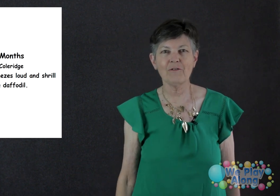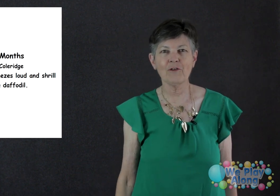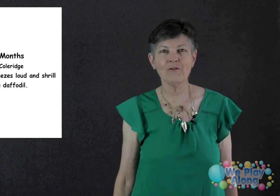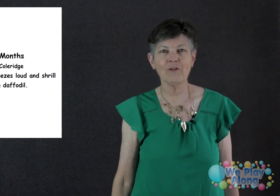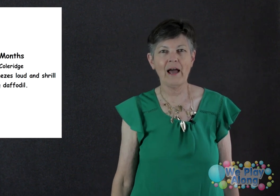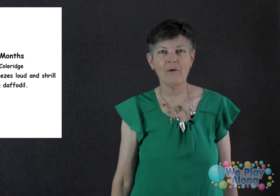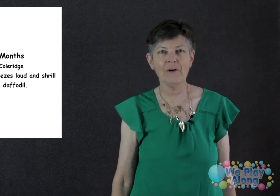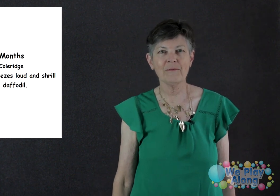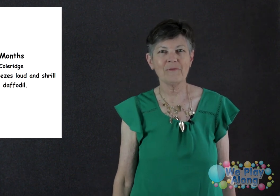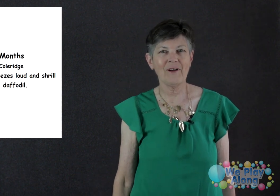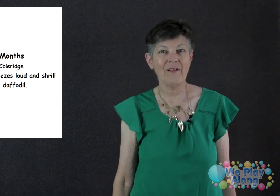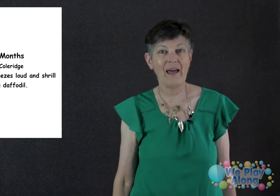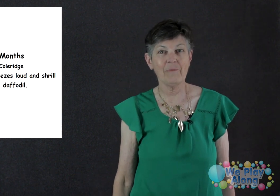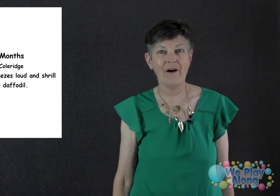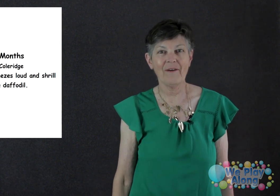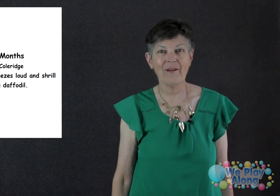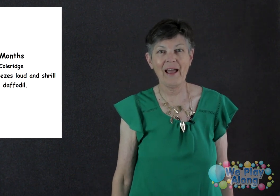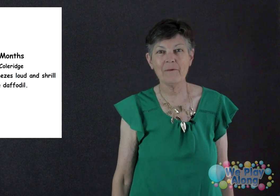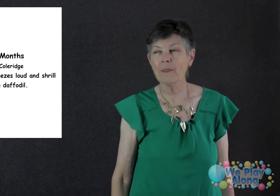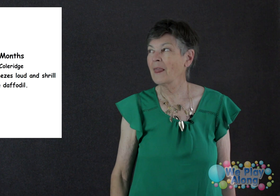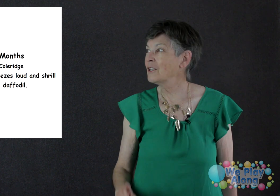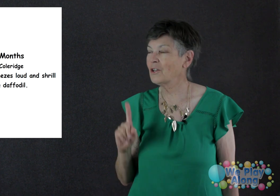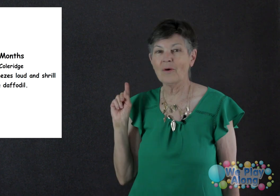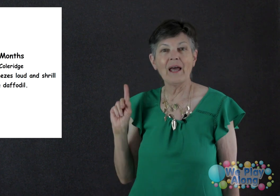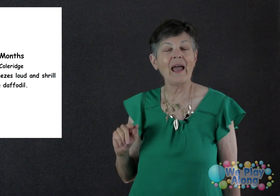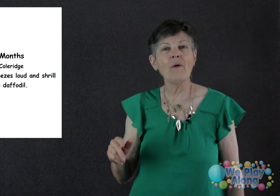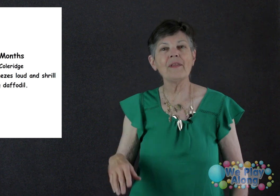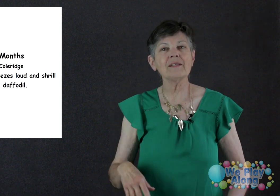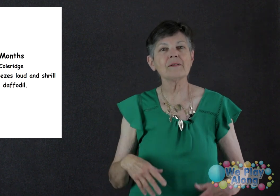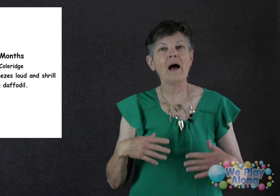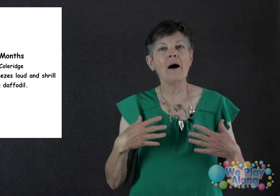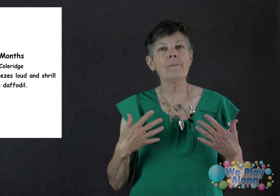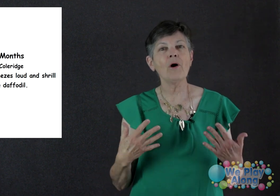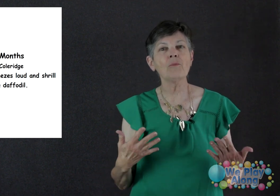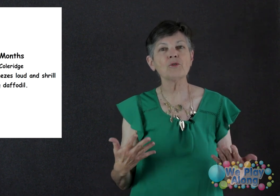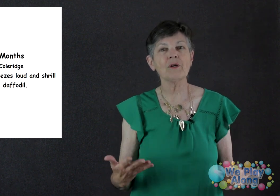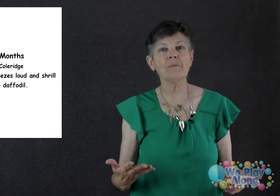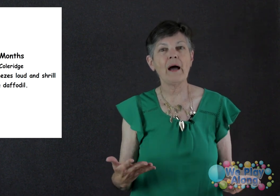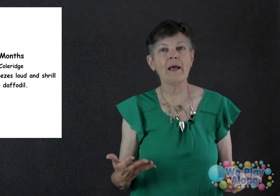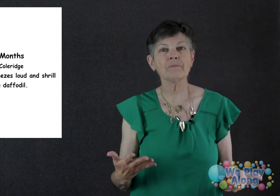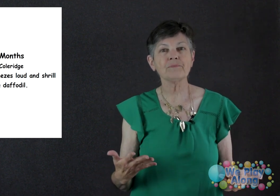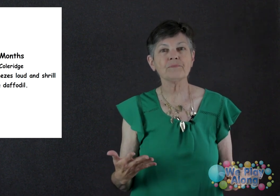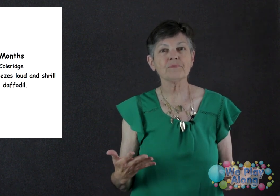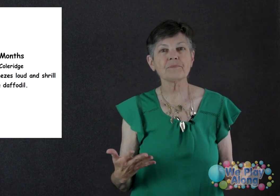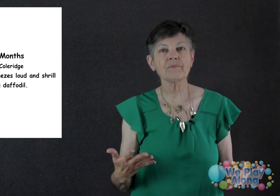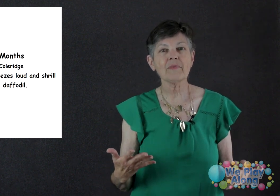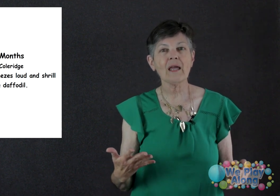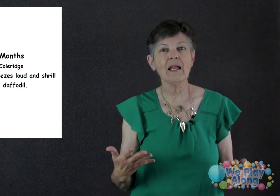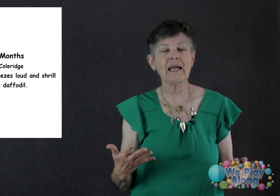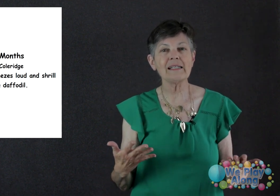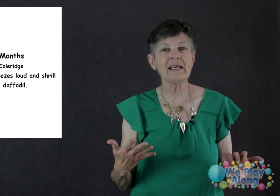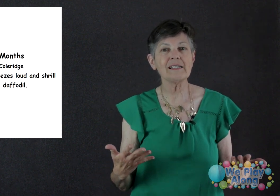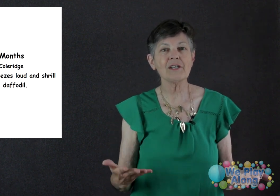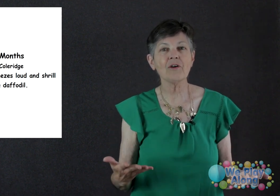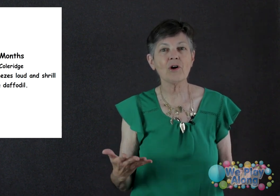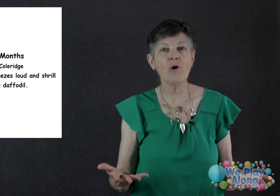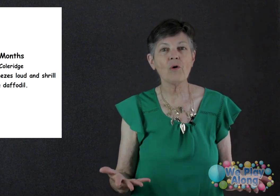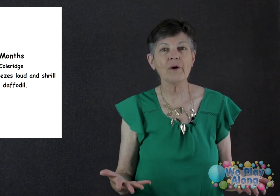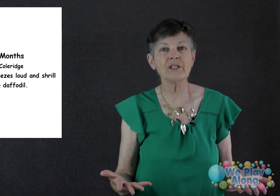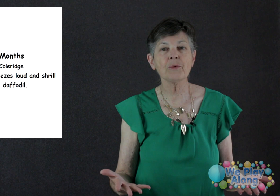for flower on that part, okay? So, and this poem was written by, like I said, Sara Coleridge, and